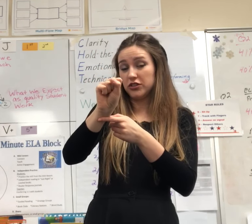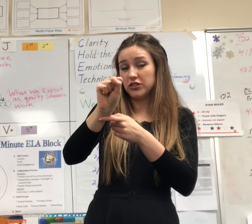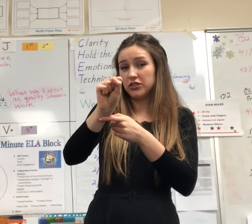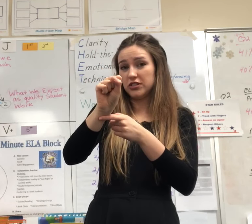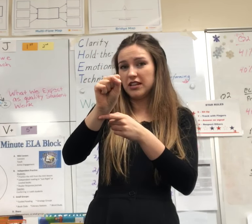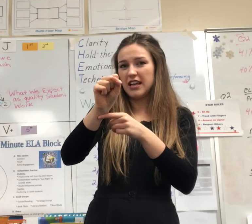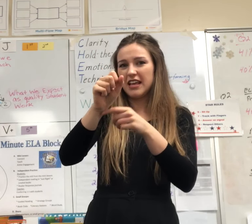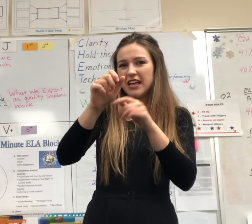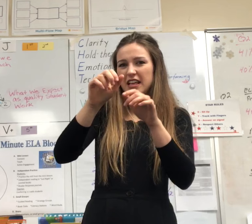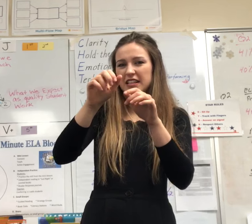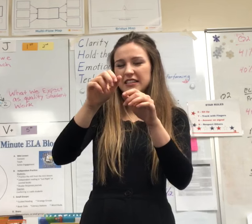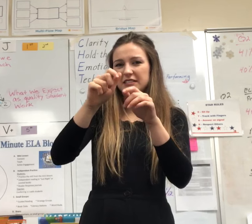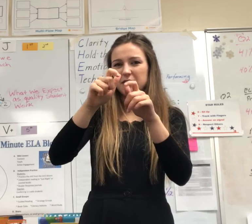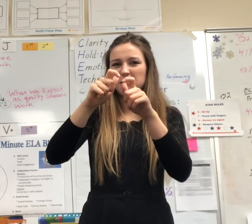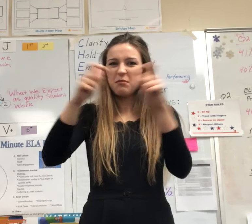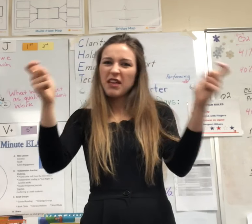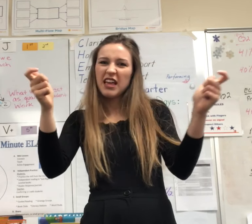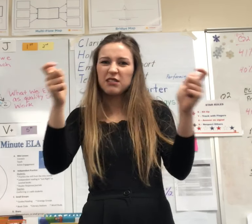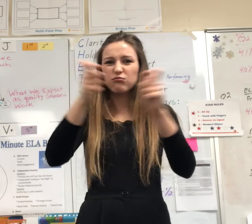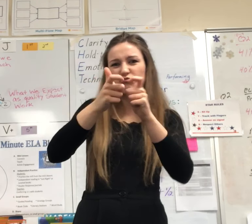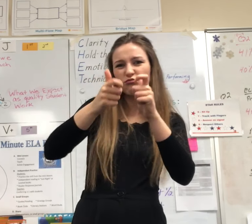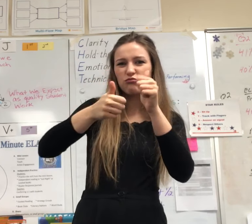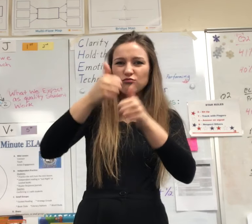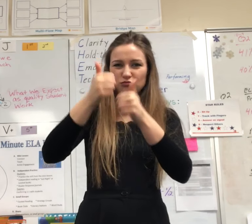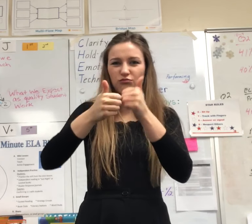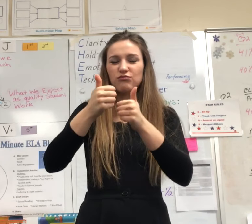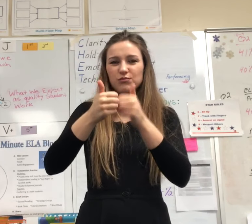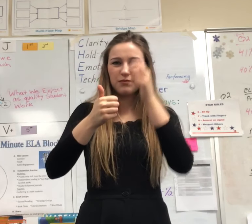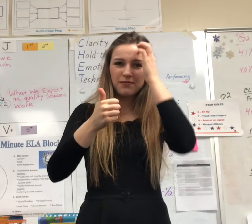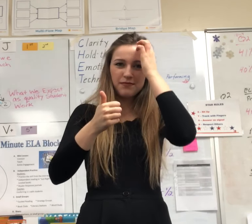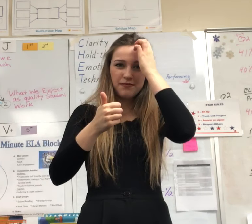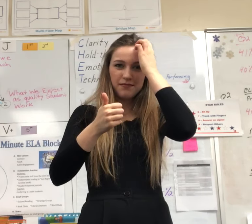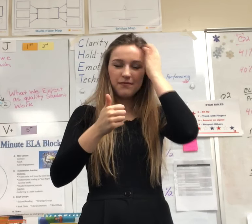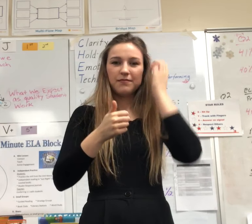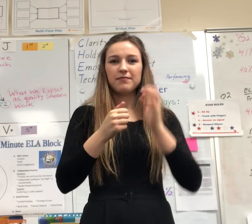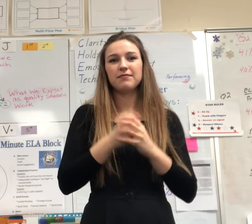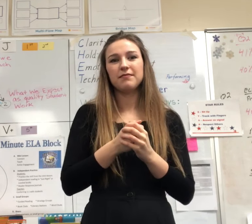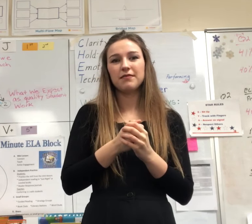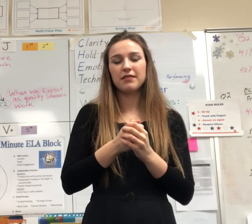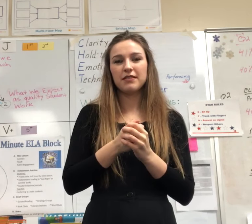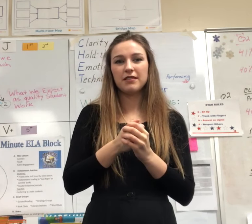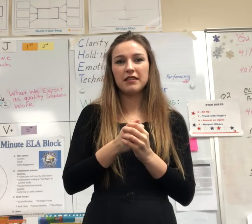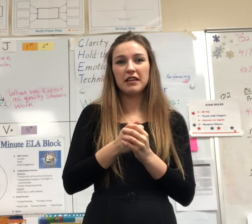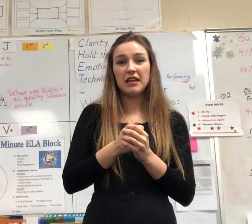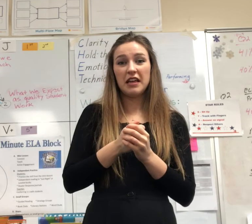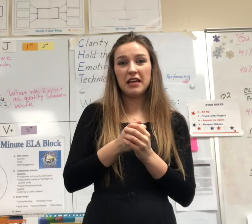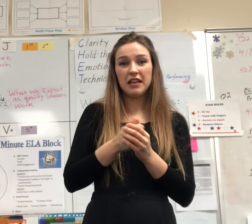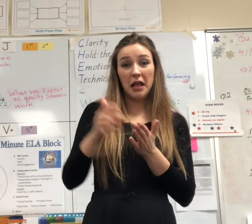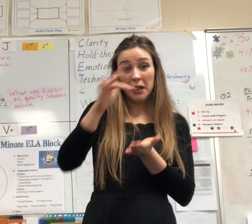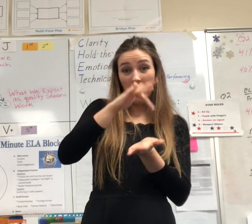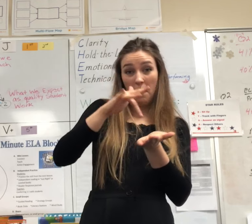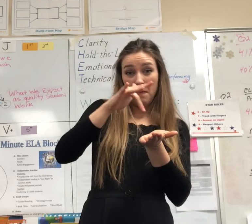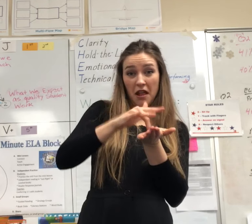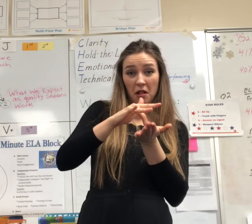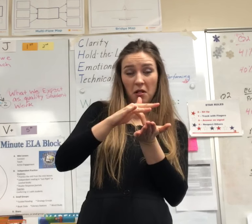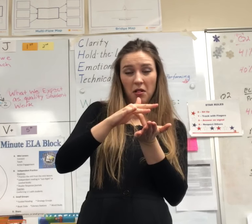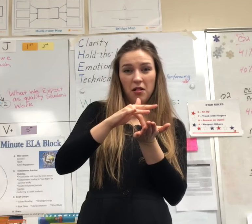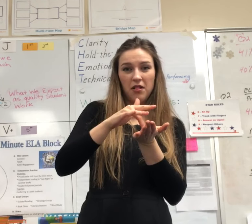size you're going to use. Okay? In the middle, you have a larger space. That's observations